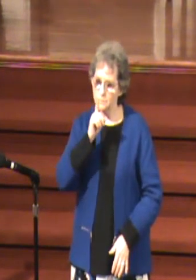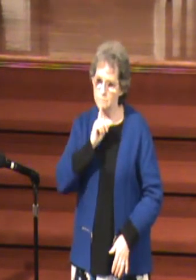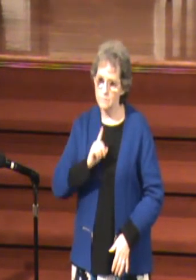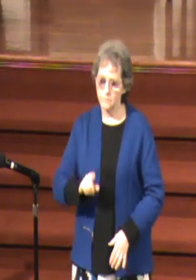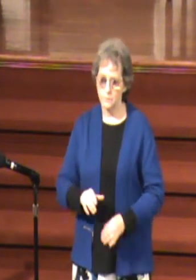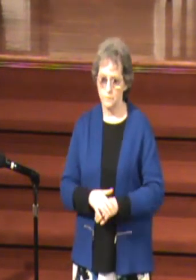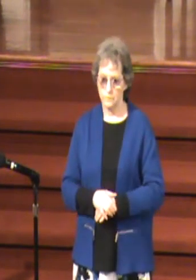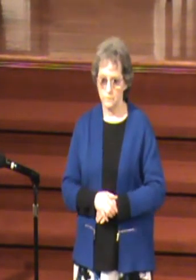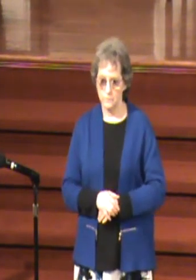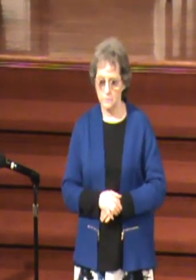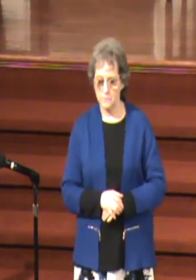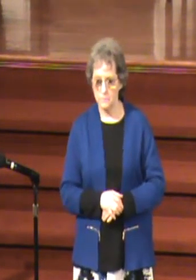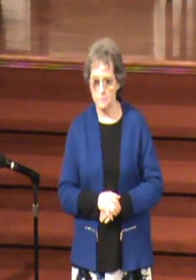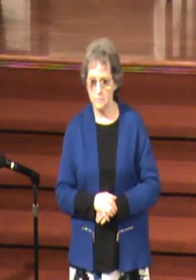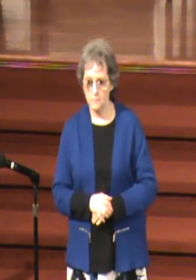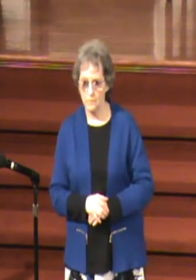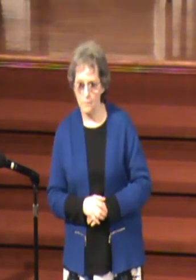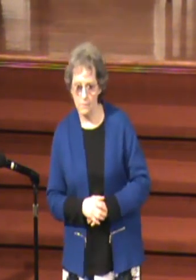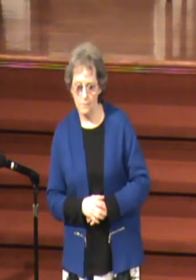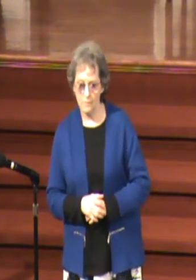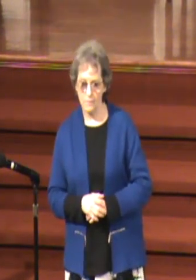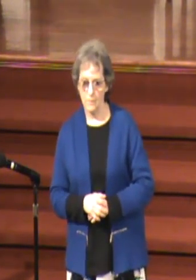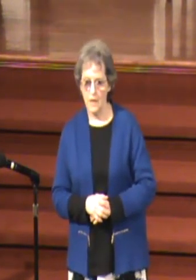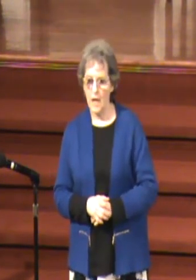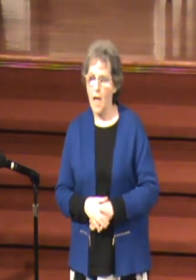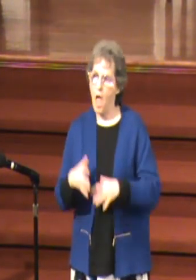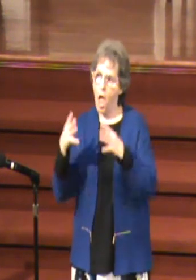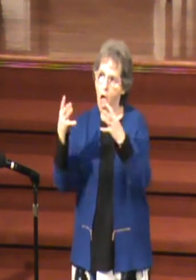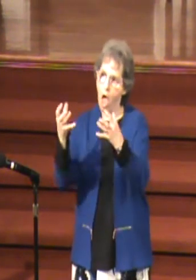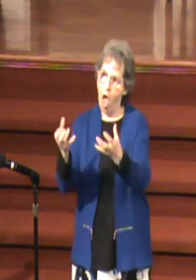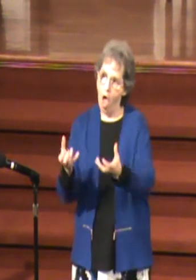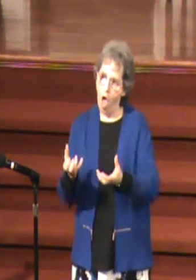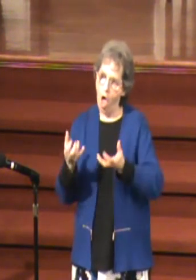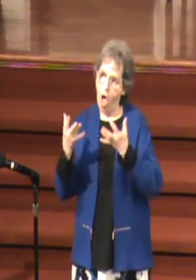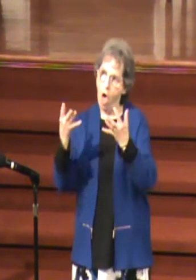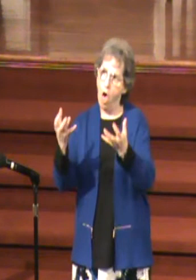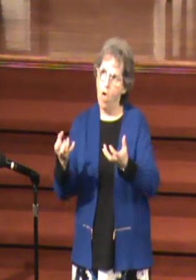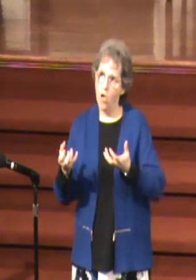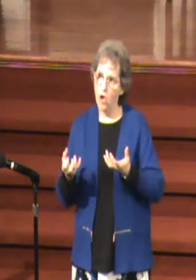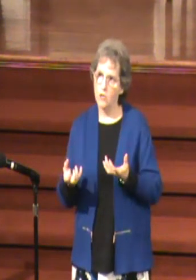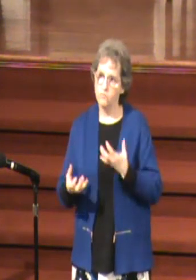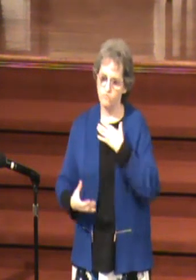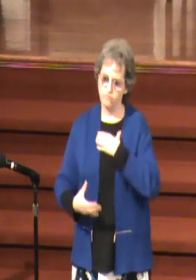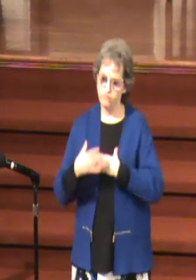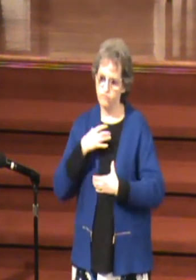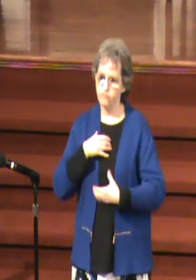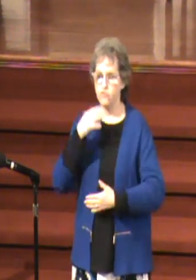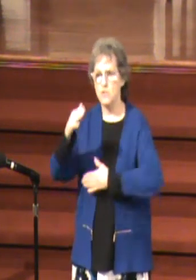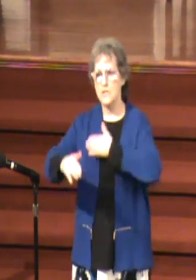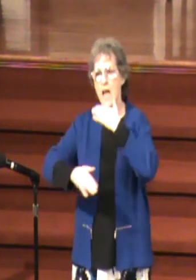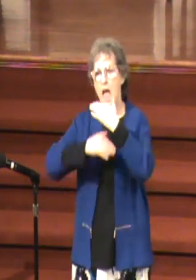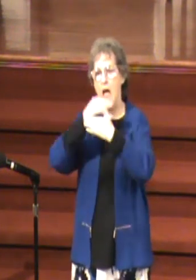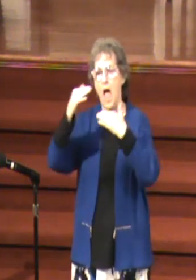and long for heaven and